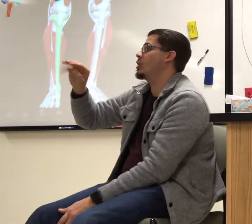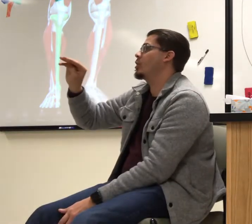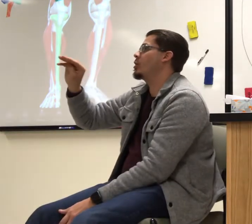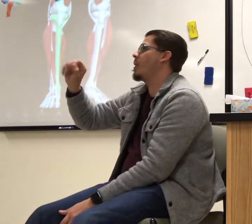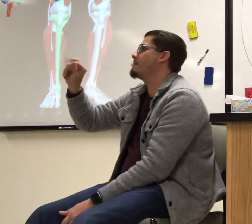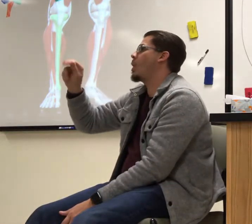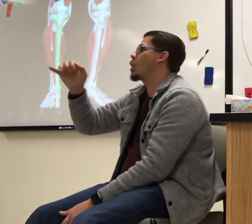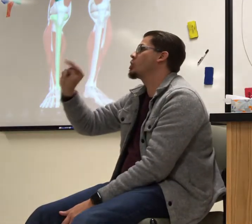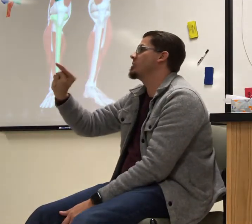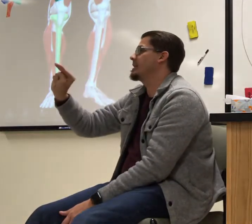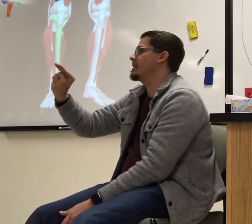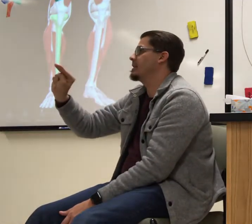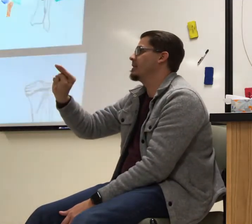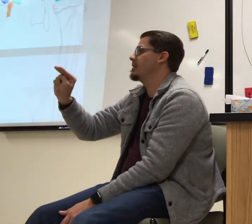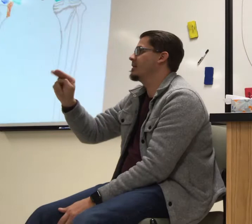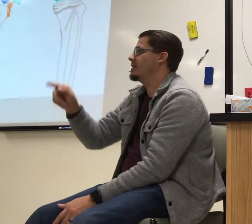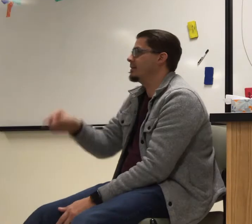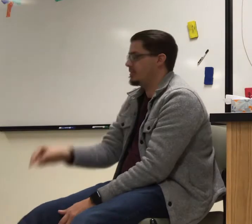So going back to the